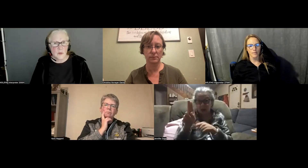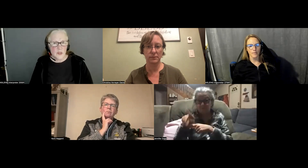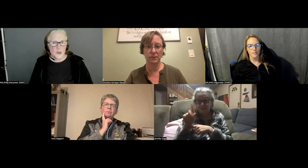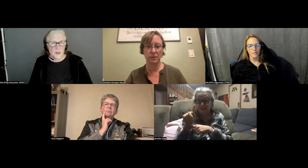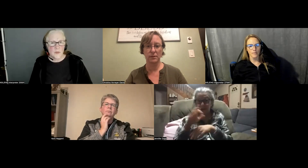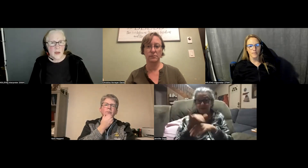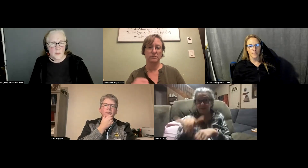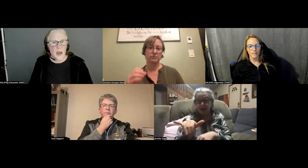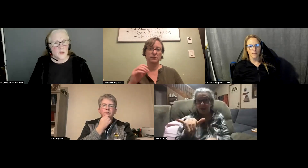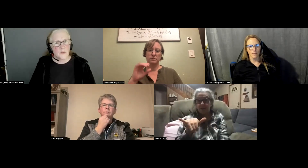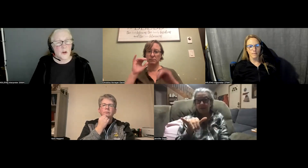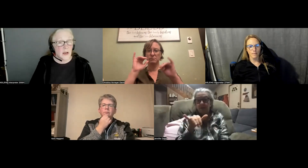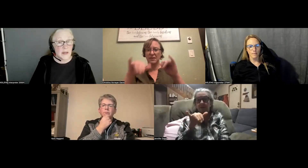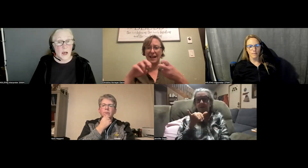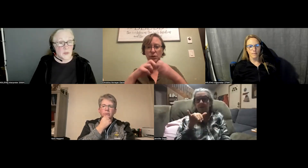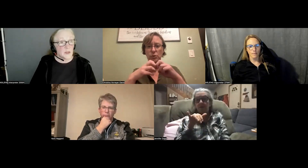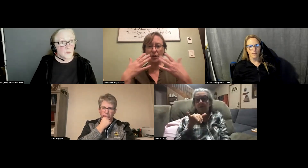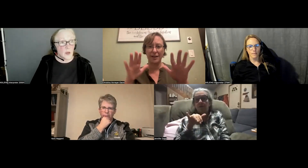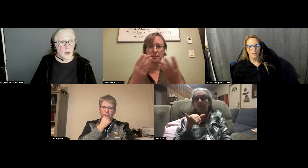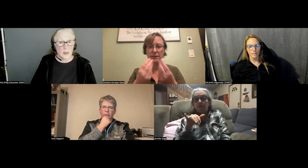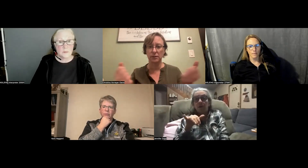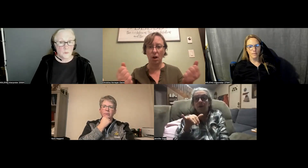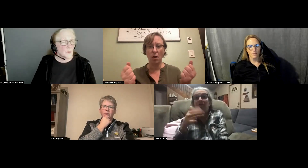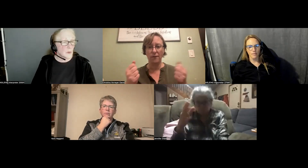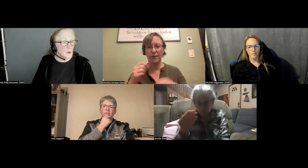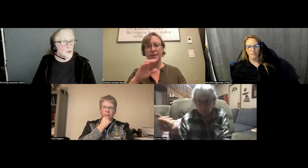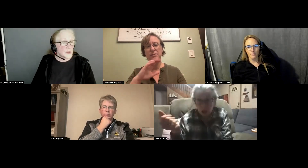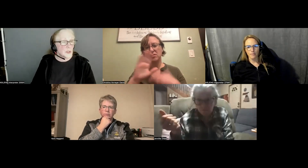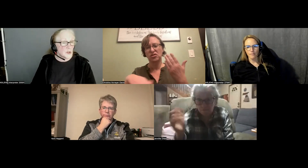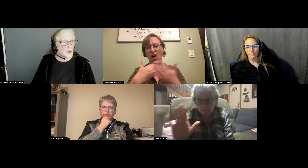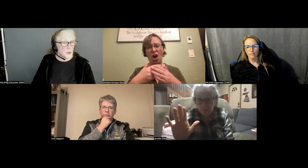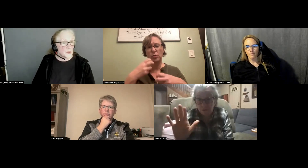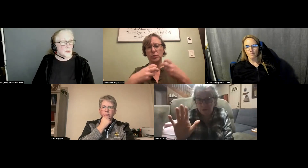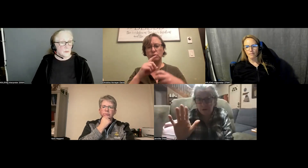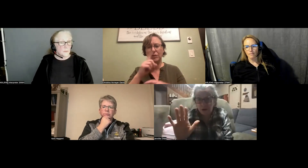With the issues that we've had in the past. So are there any updates concerning the interpreters?